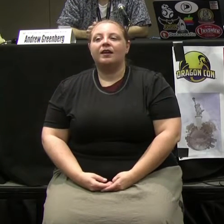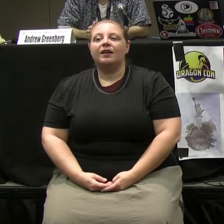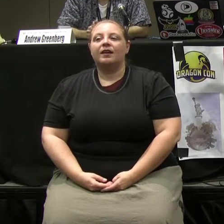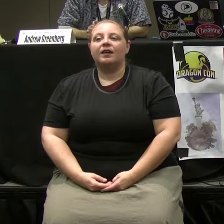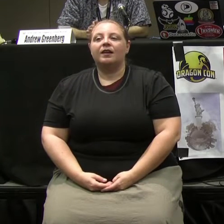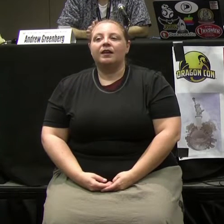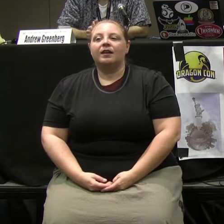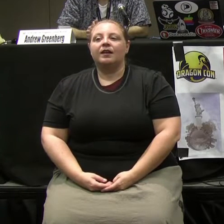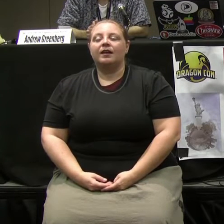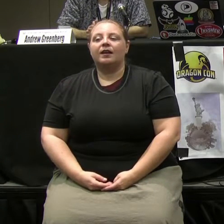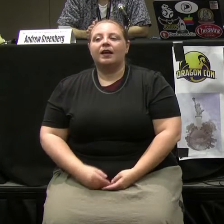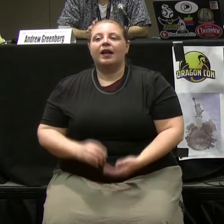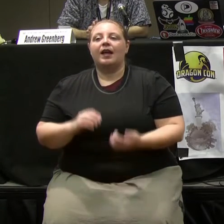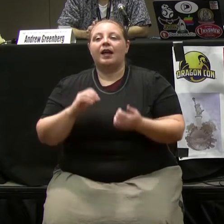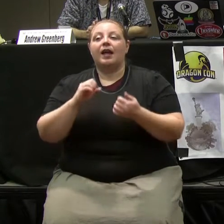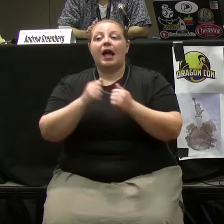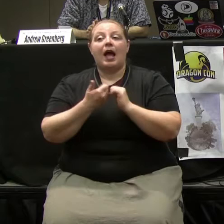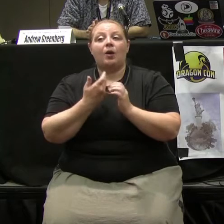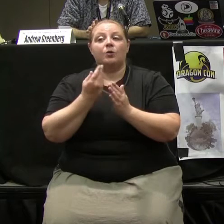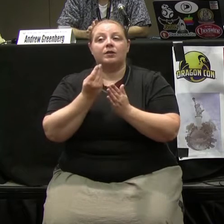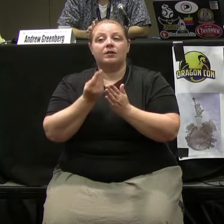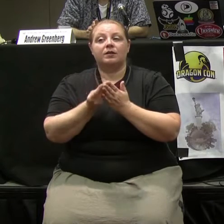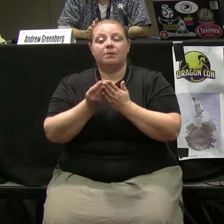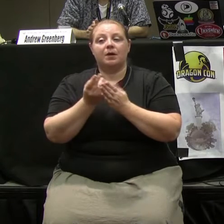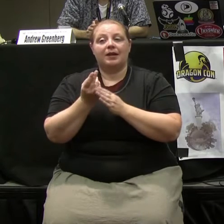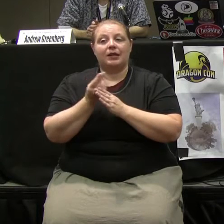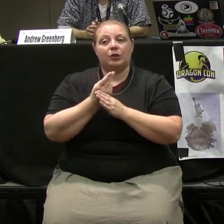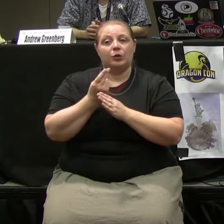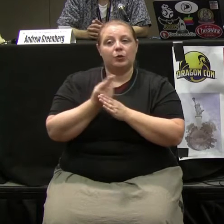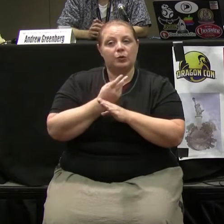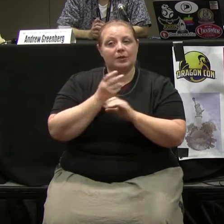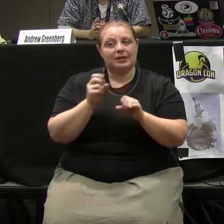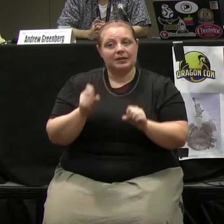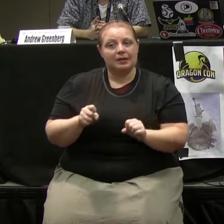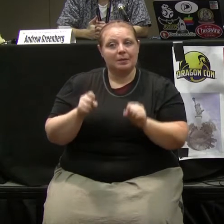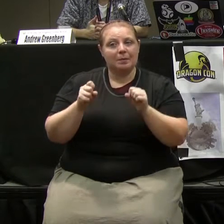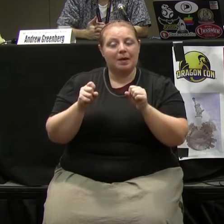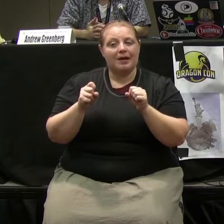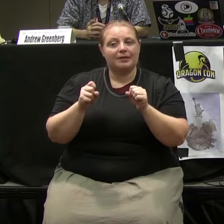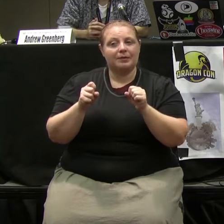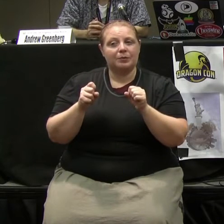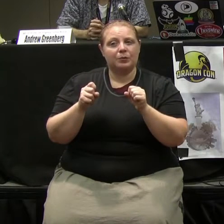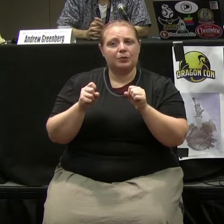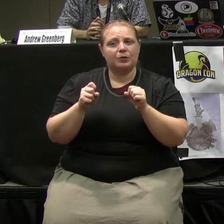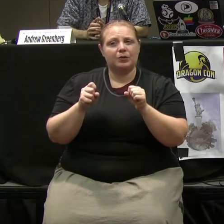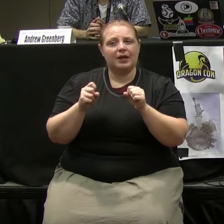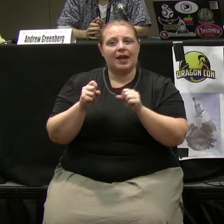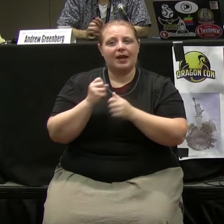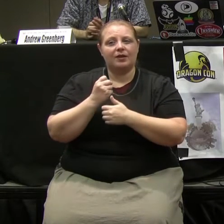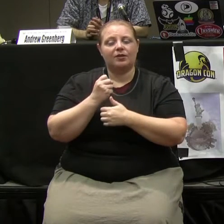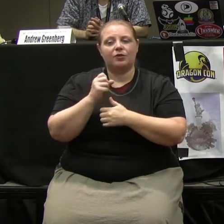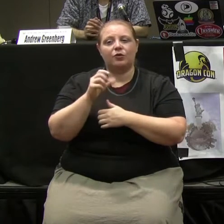So how is it used? Is it even something that's possible to use at a kind of a grassroots level?